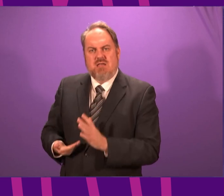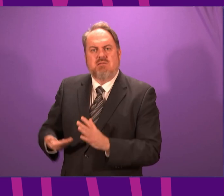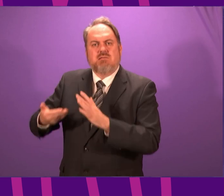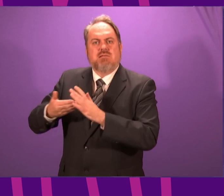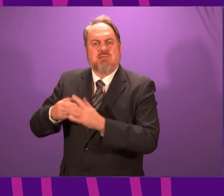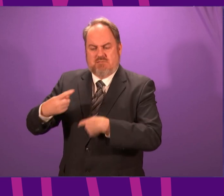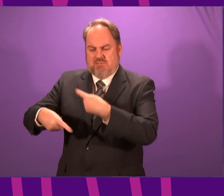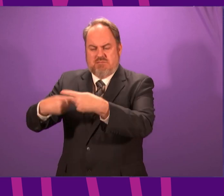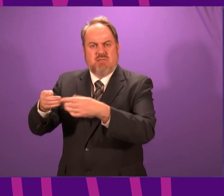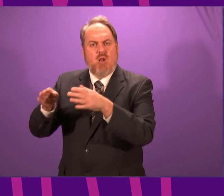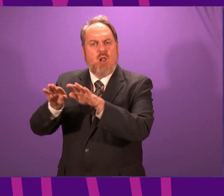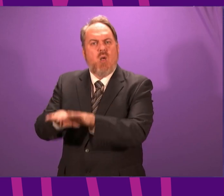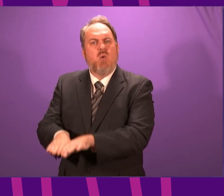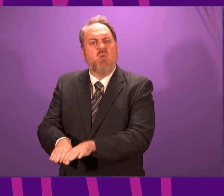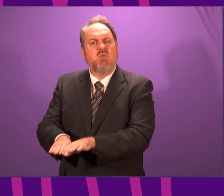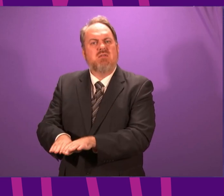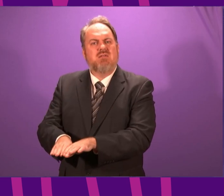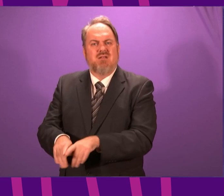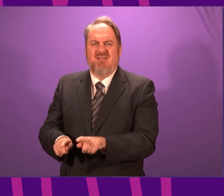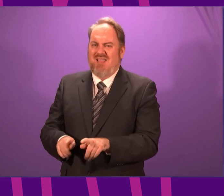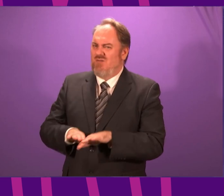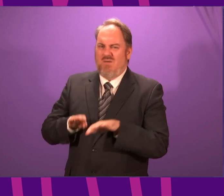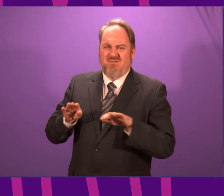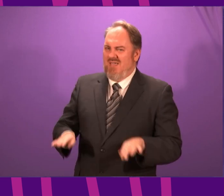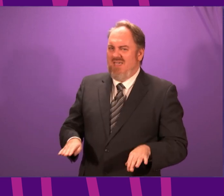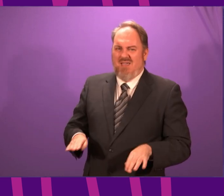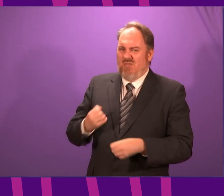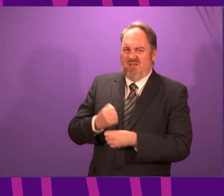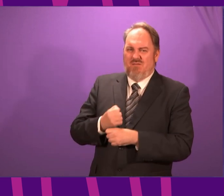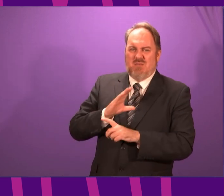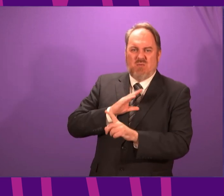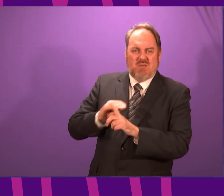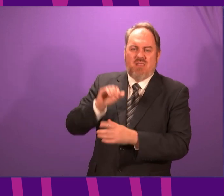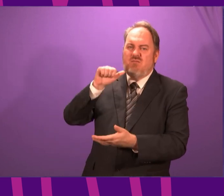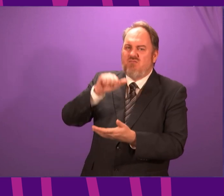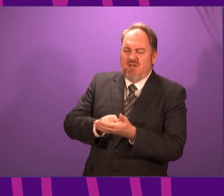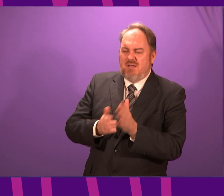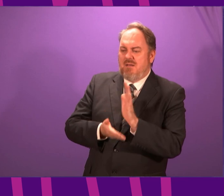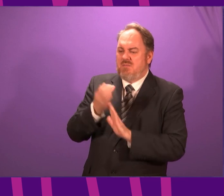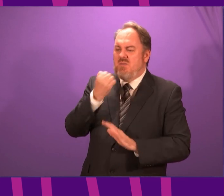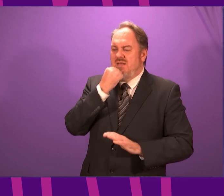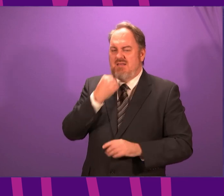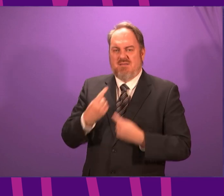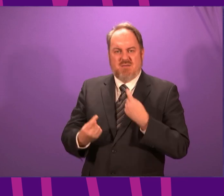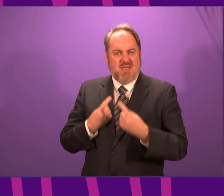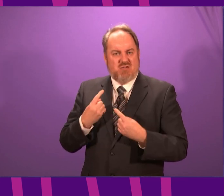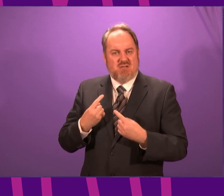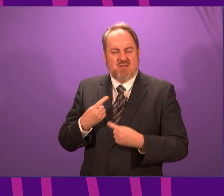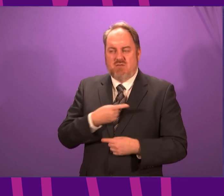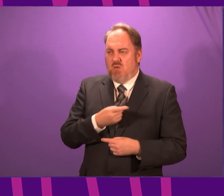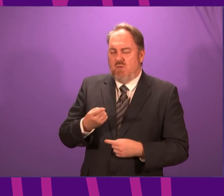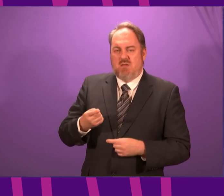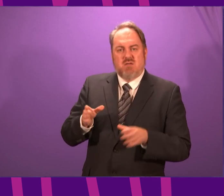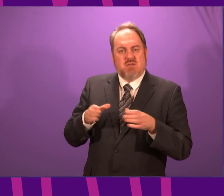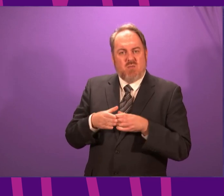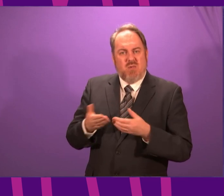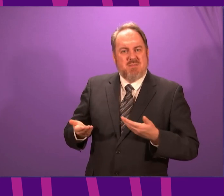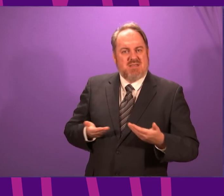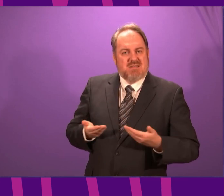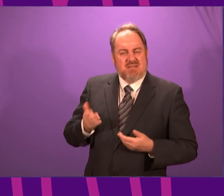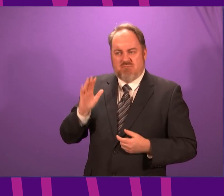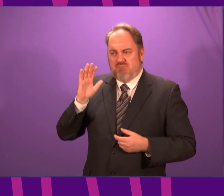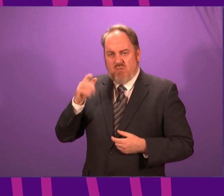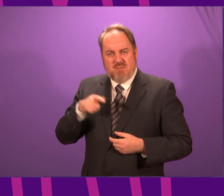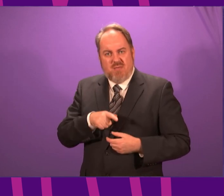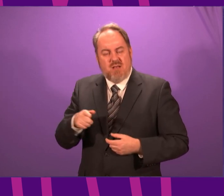closure. And it's simply not fair of government to string them along and not give them that information. And they rightly ask why cases, hospitalisation